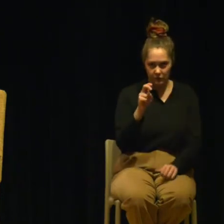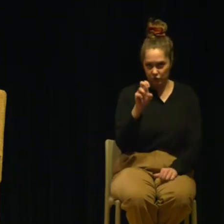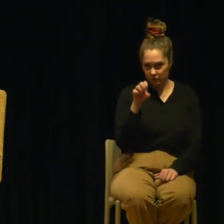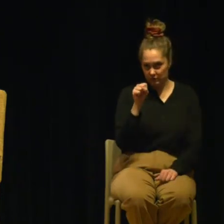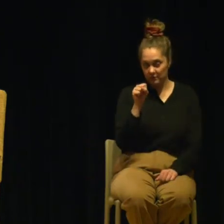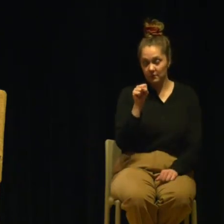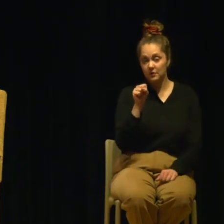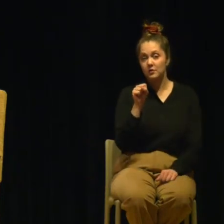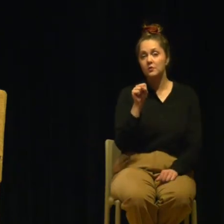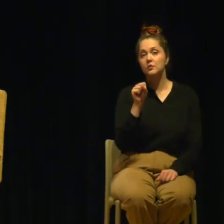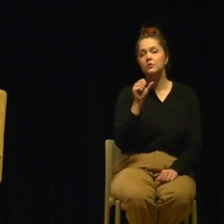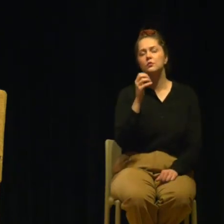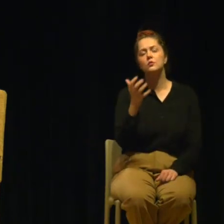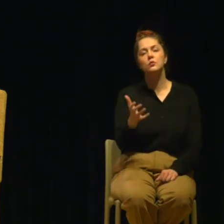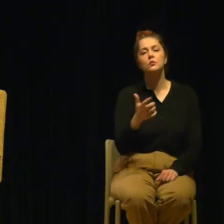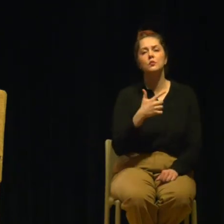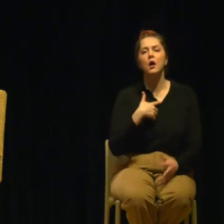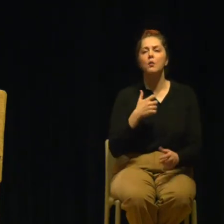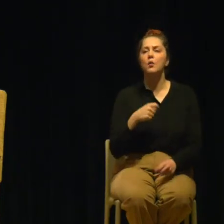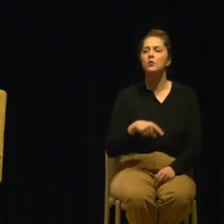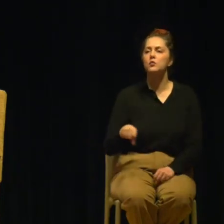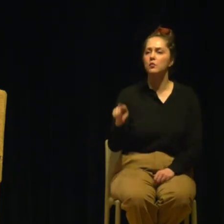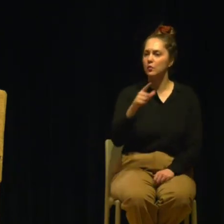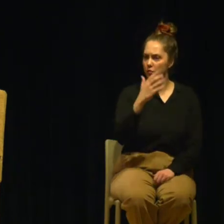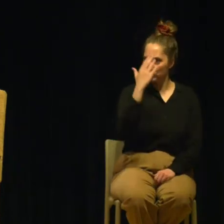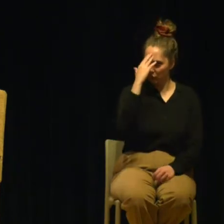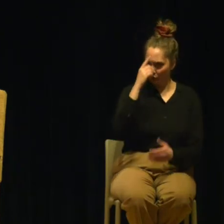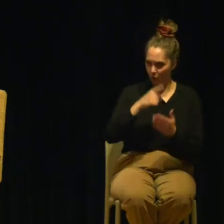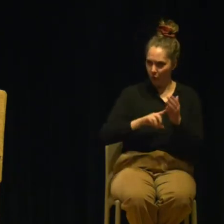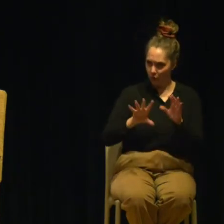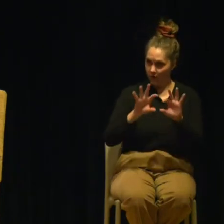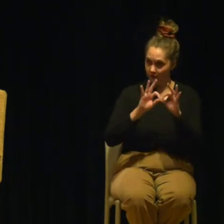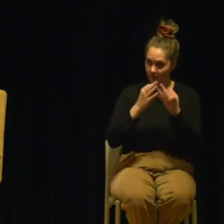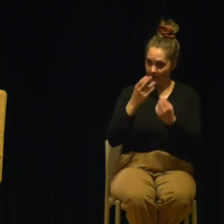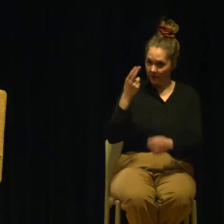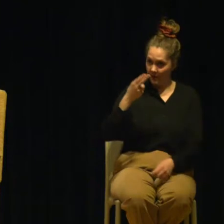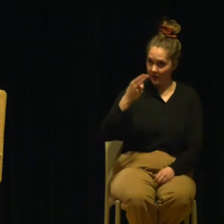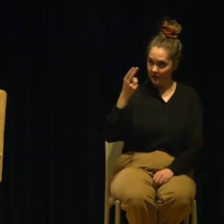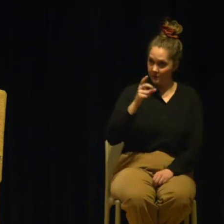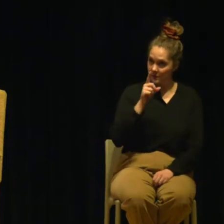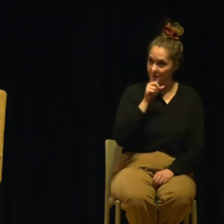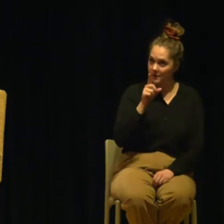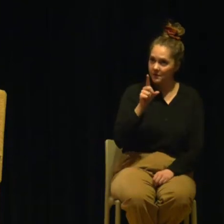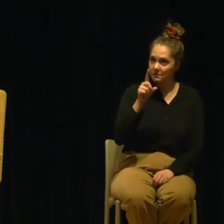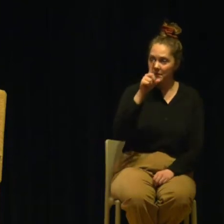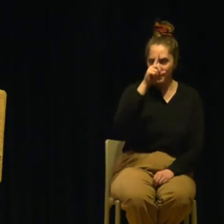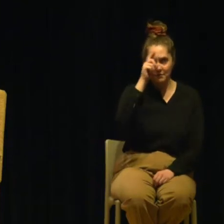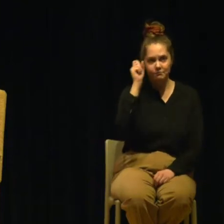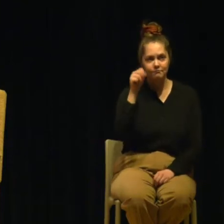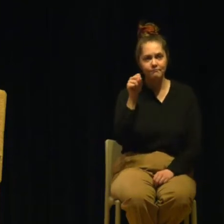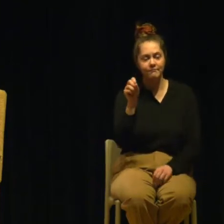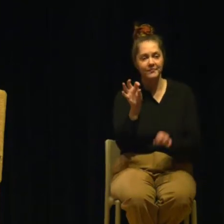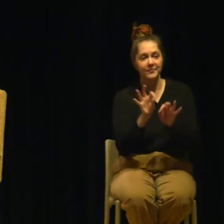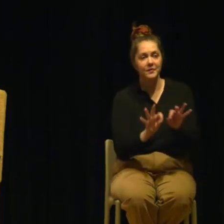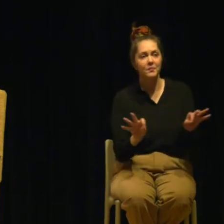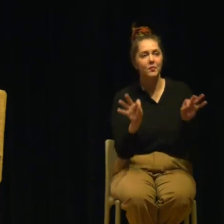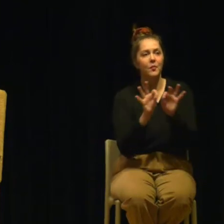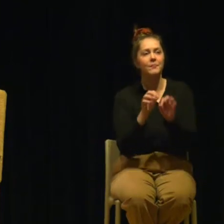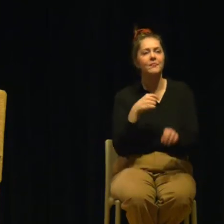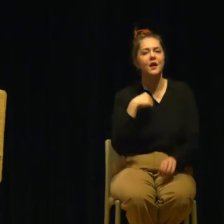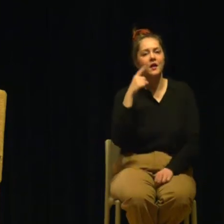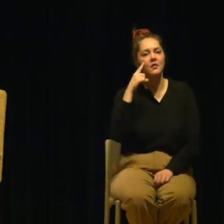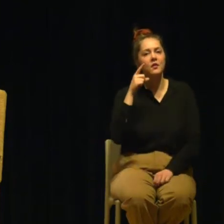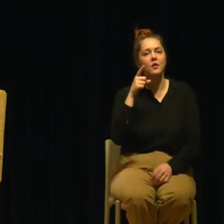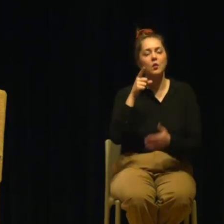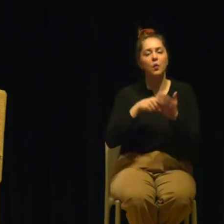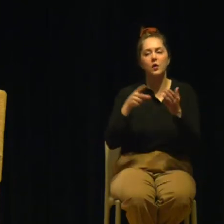So I want you to know what your family history is, because it's important. I think that what you inherit